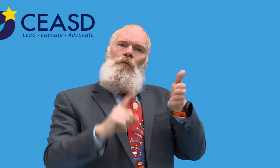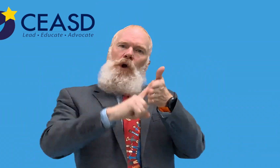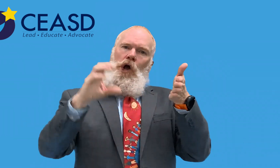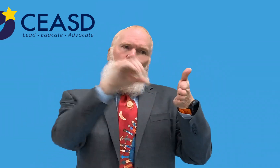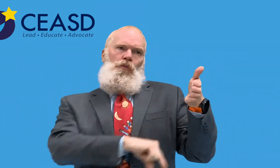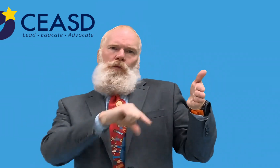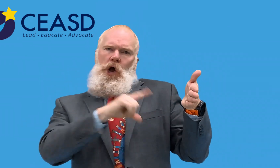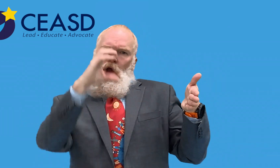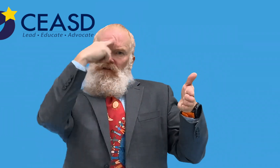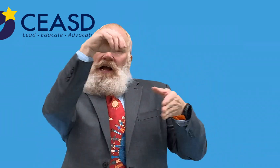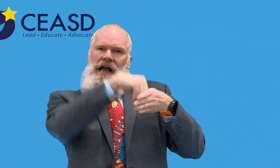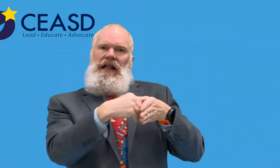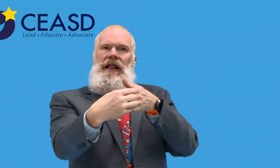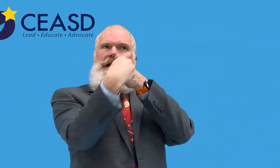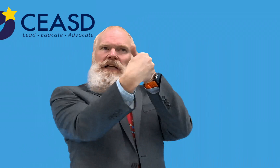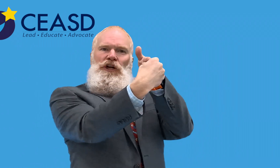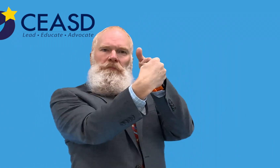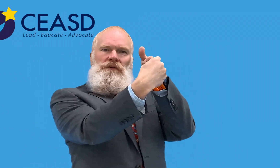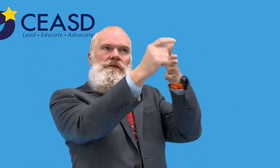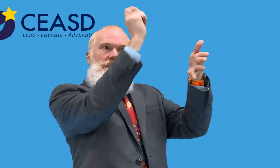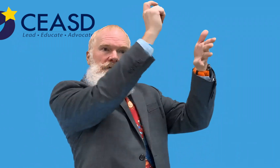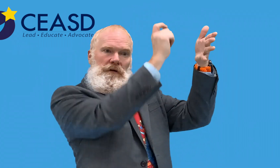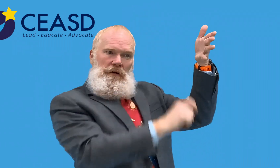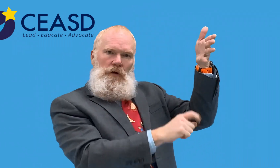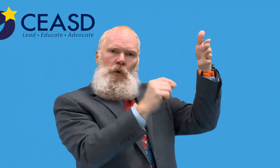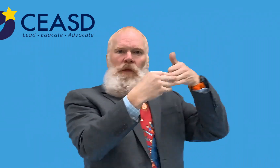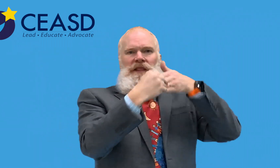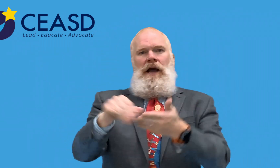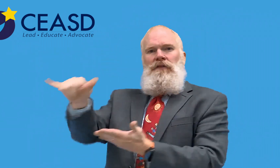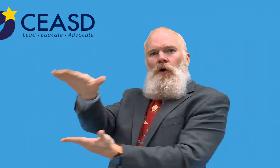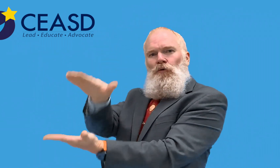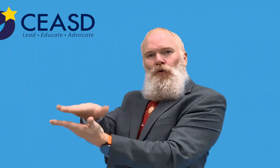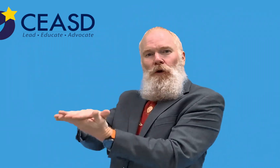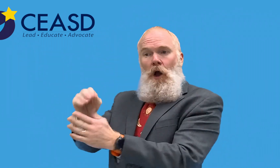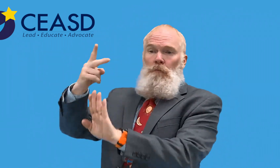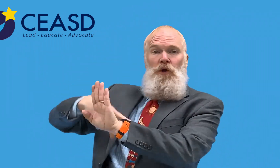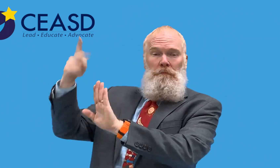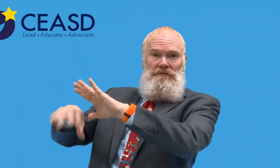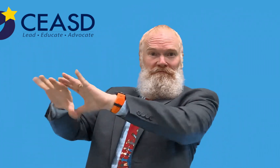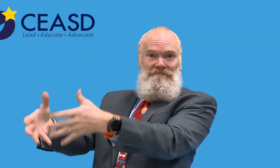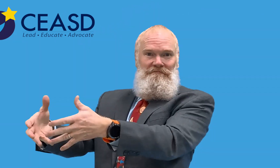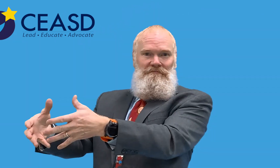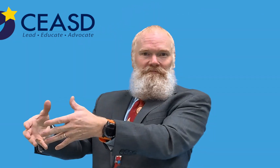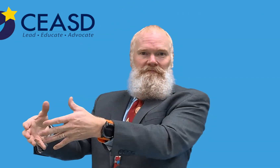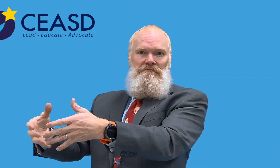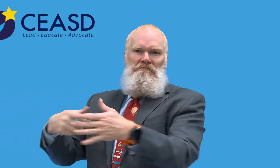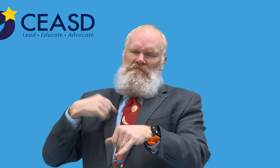population. Therefore, we will create guidelines stating the qualifications needed in candidates for these leadership positions within